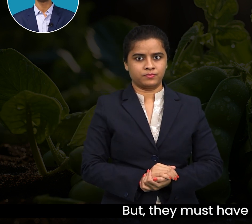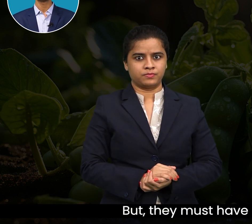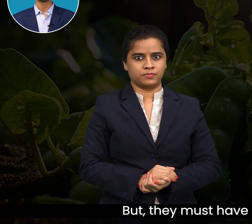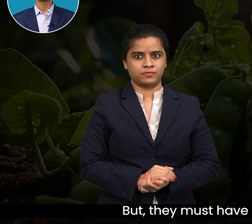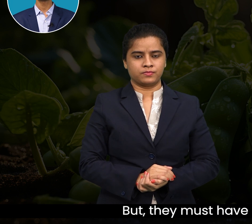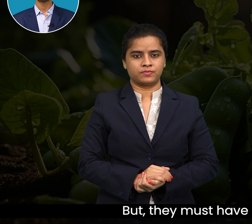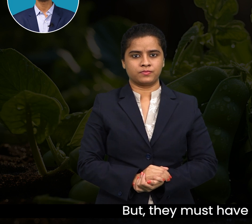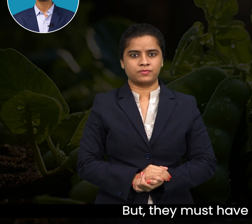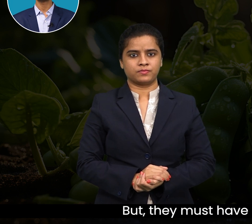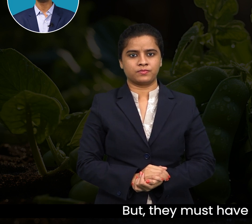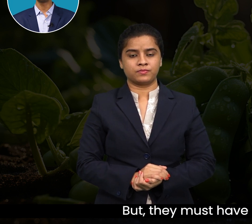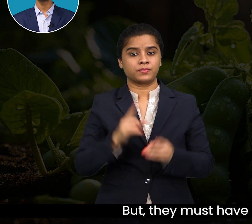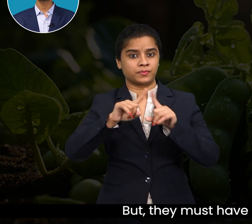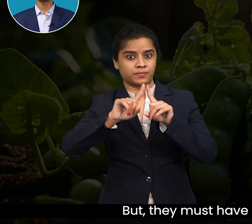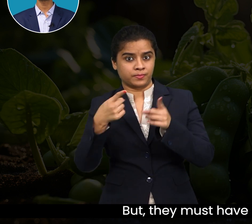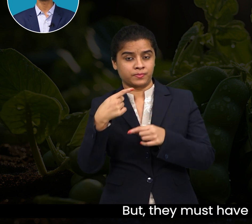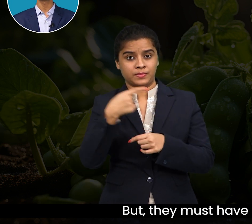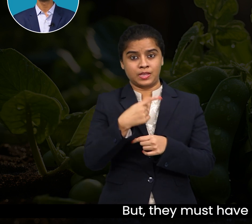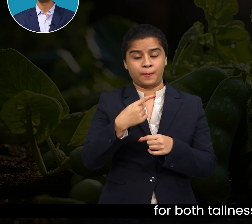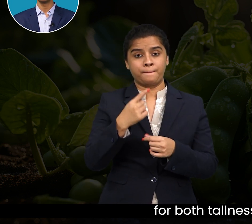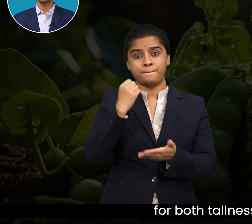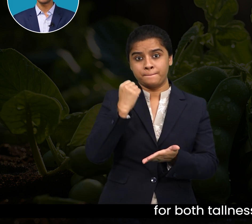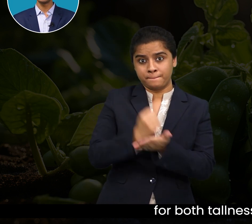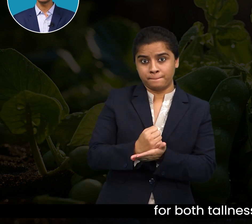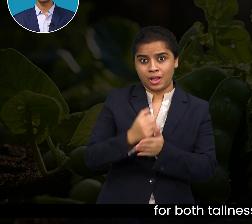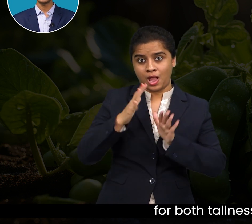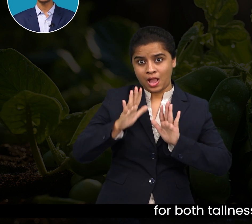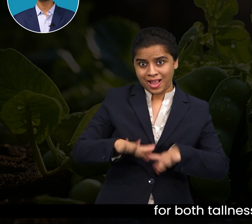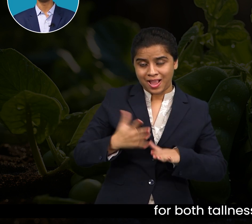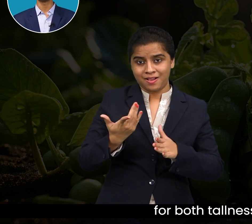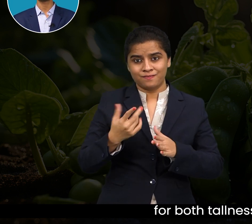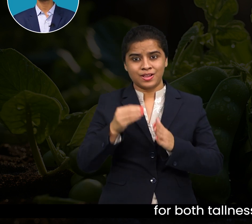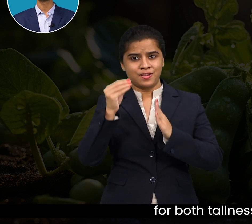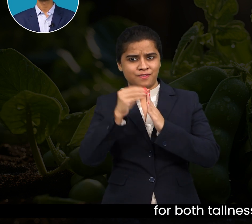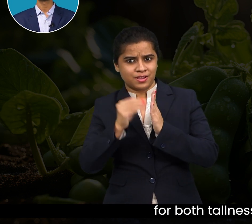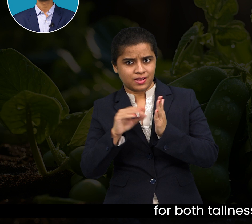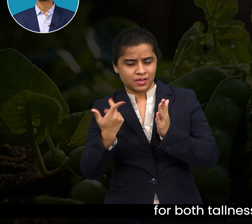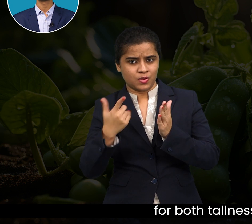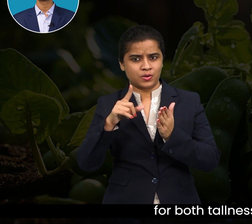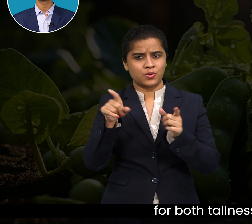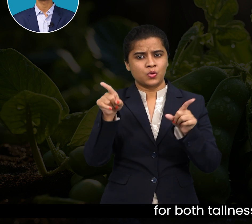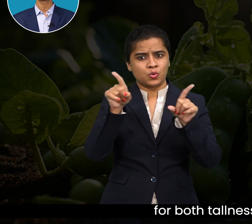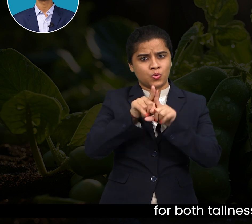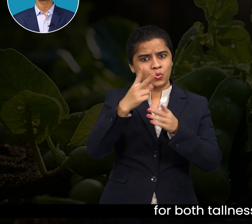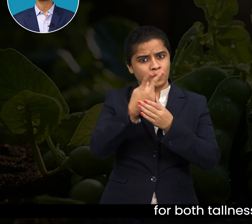But they must have contained the factors for both tallness and dwarfness.